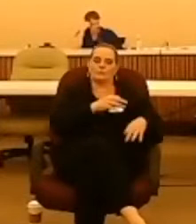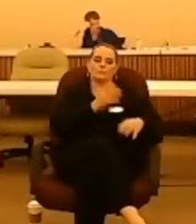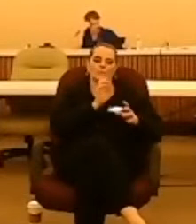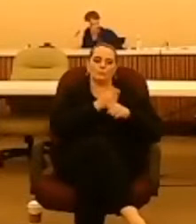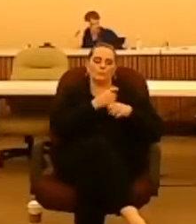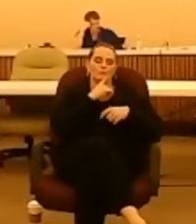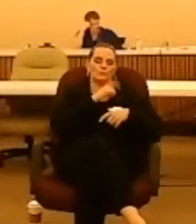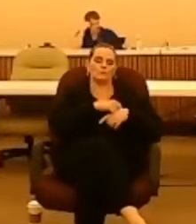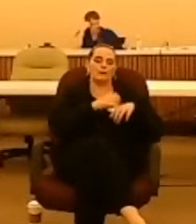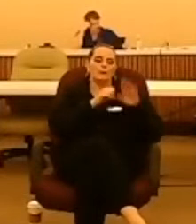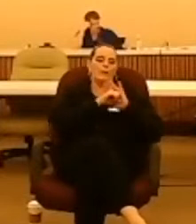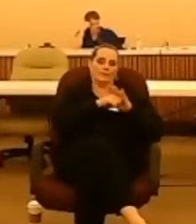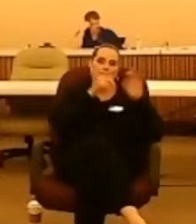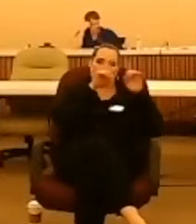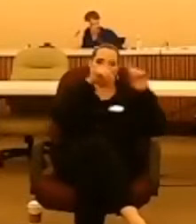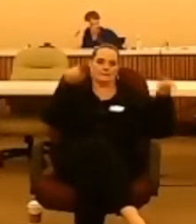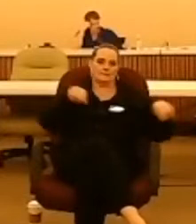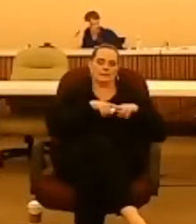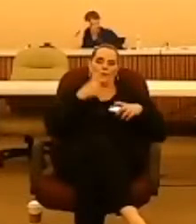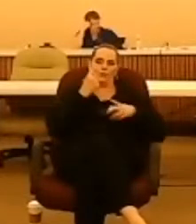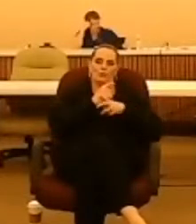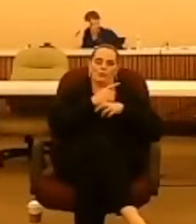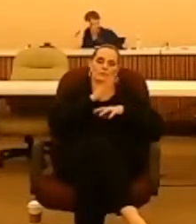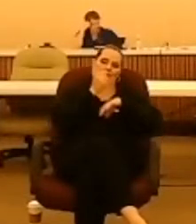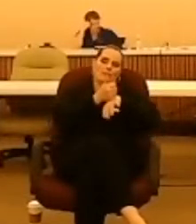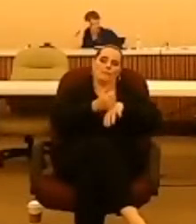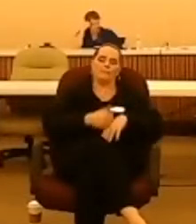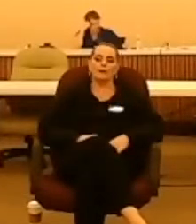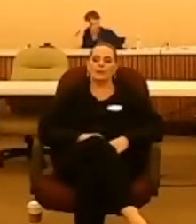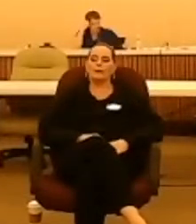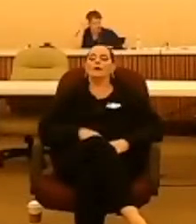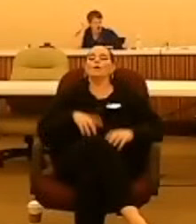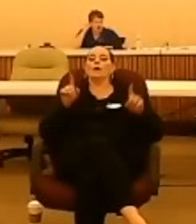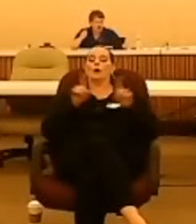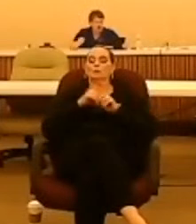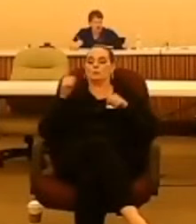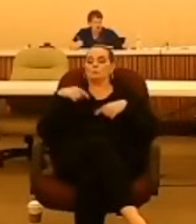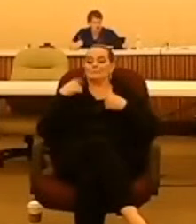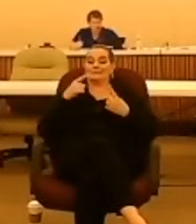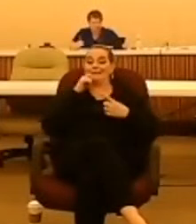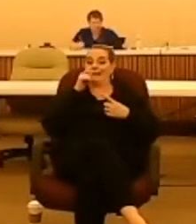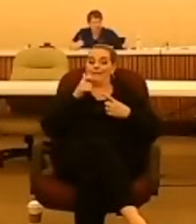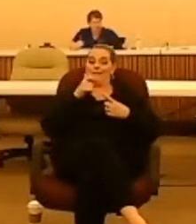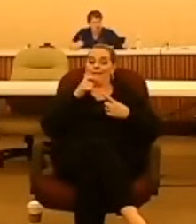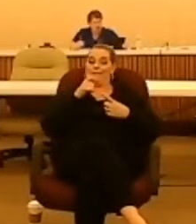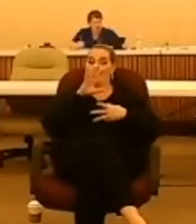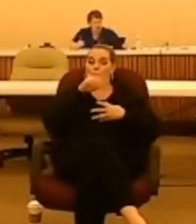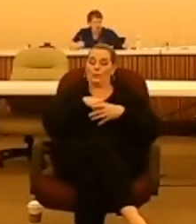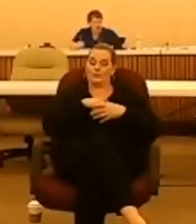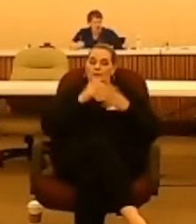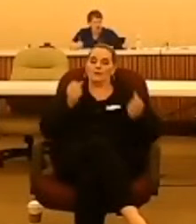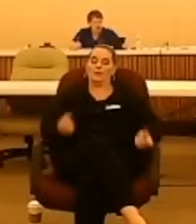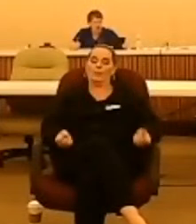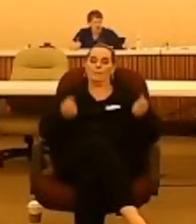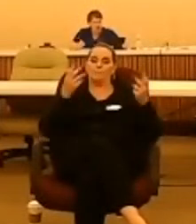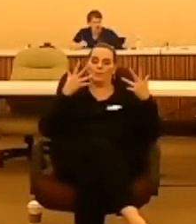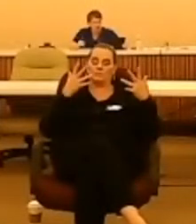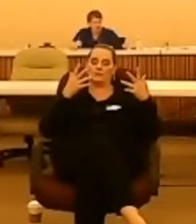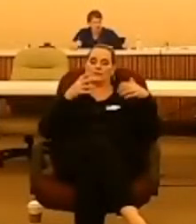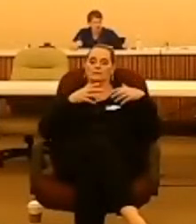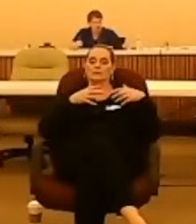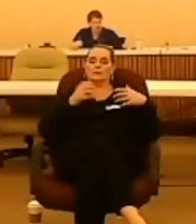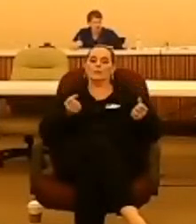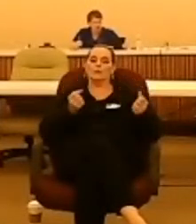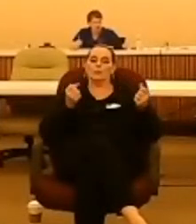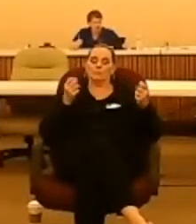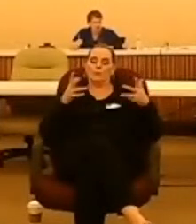the signage is put in a proper place. We also, since they are including the multimodal path as part of their